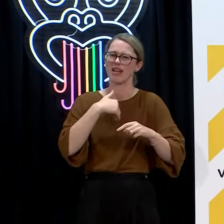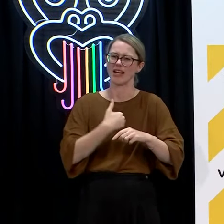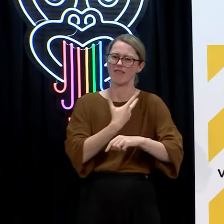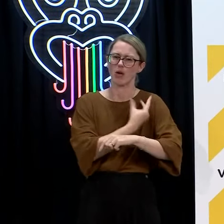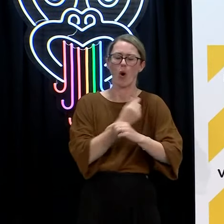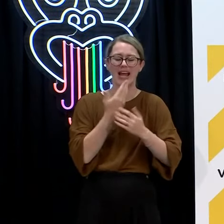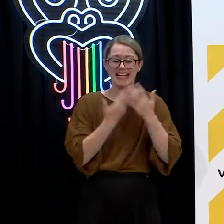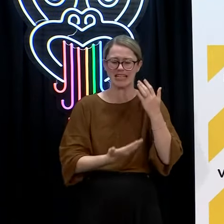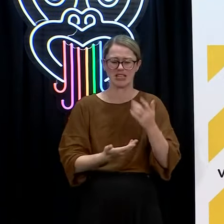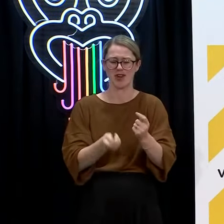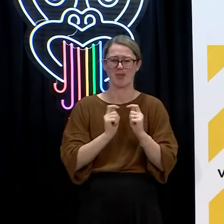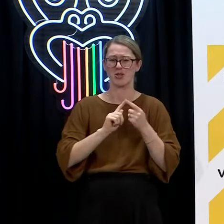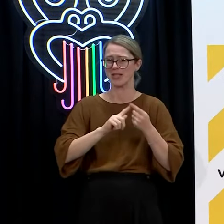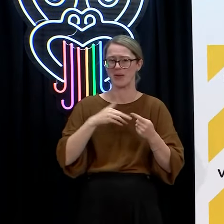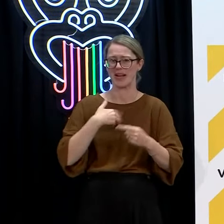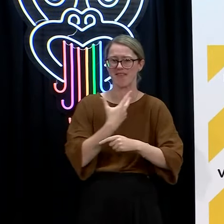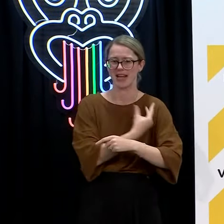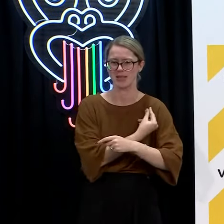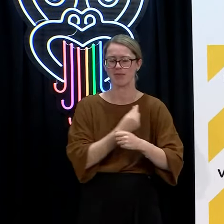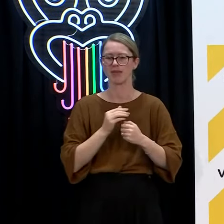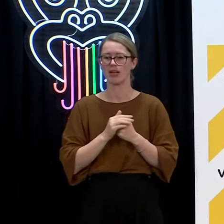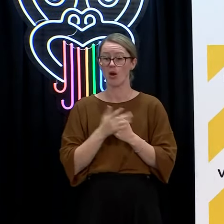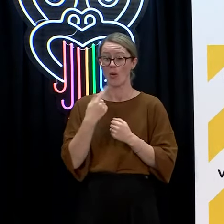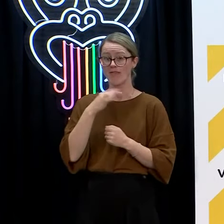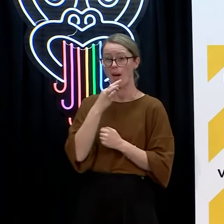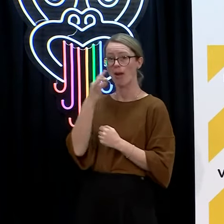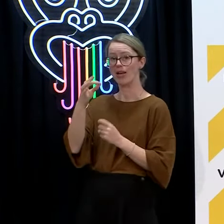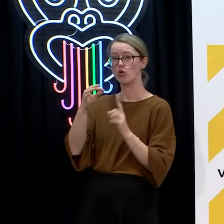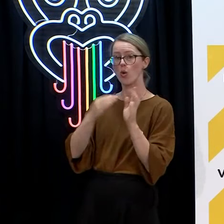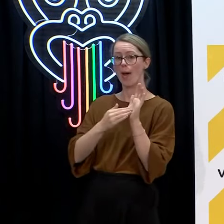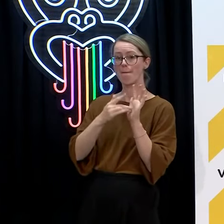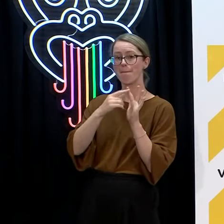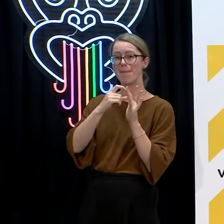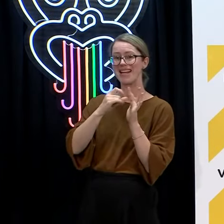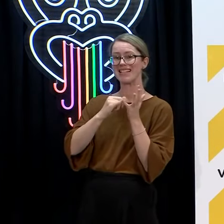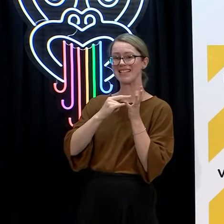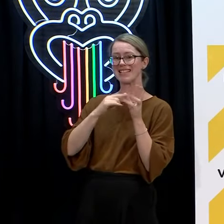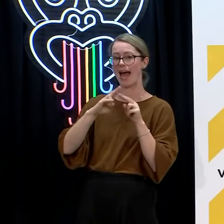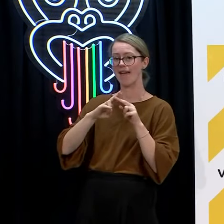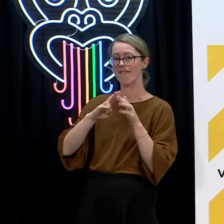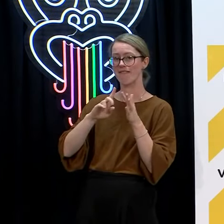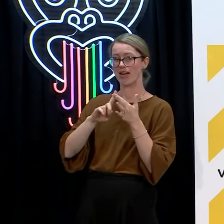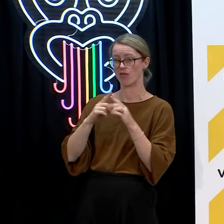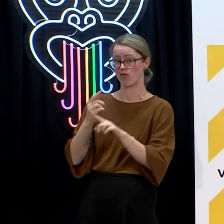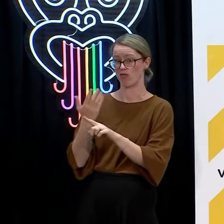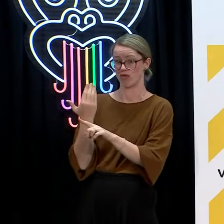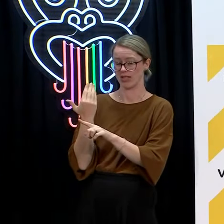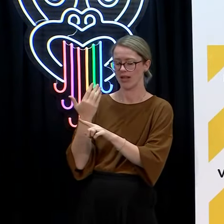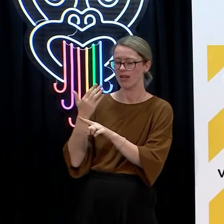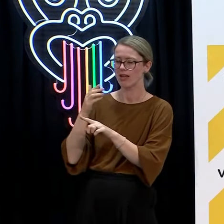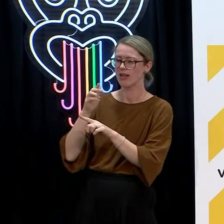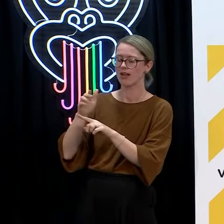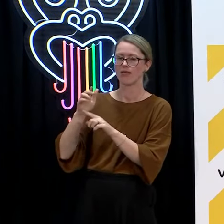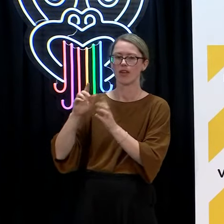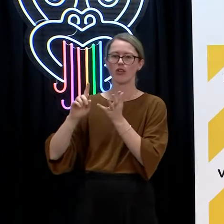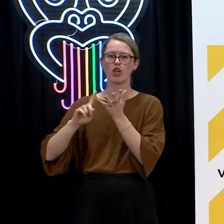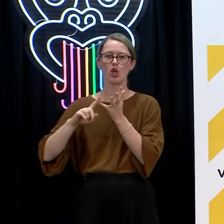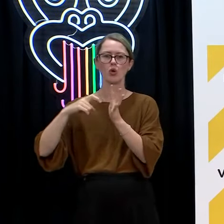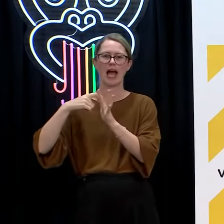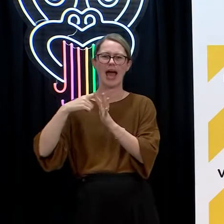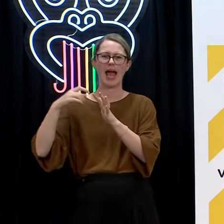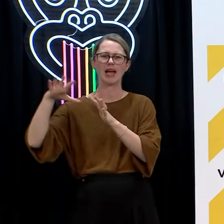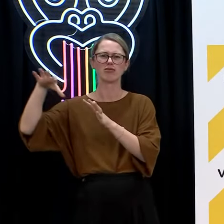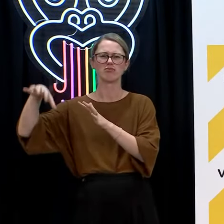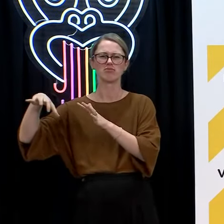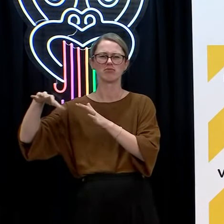these treatments do. An application has been made to MedSafe in the last couple of weeks, and the UK counterpart of